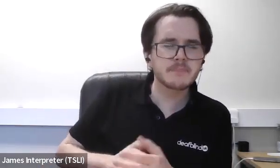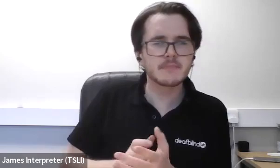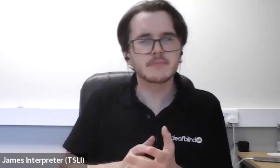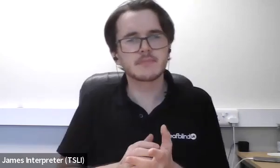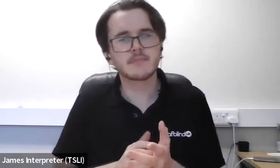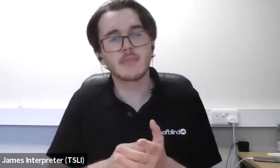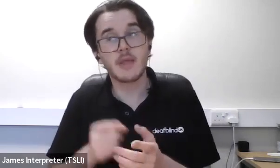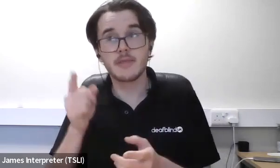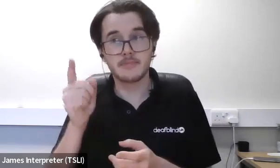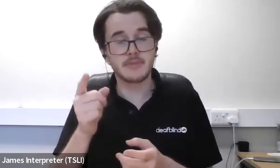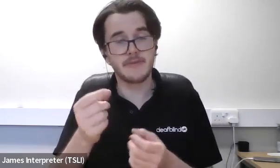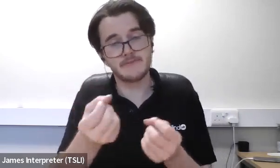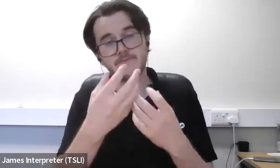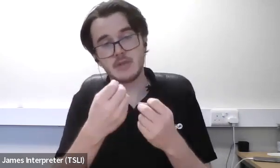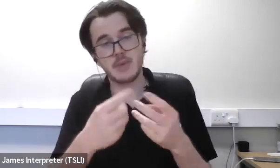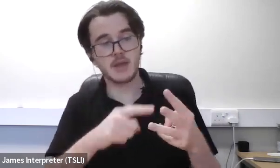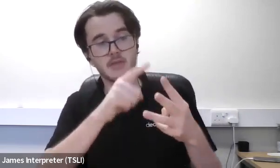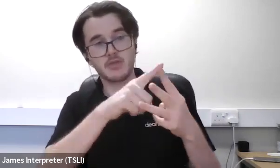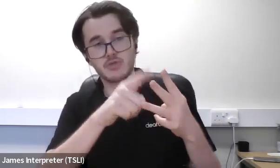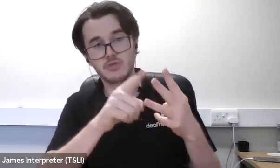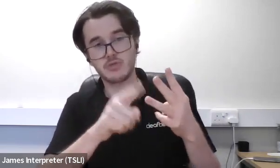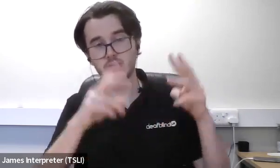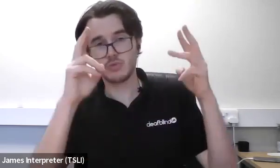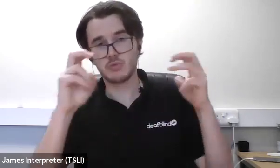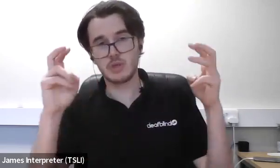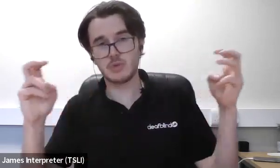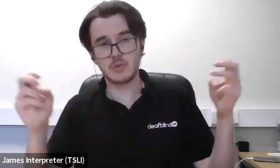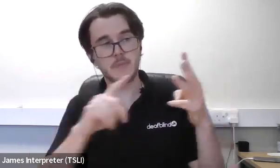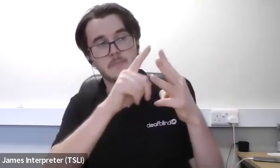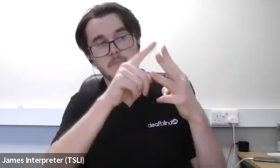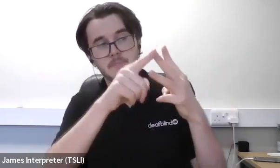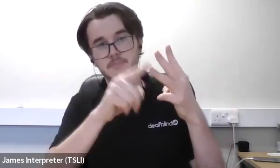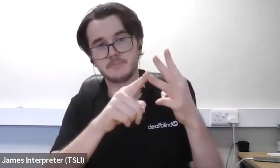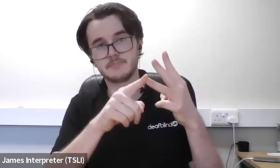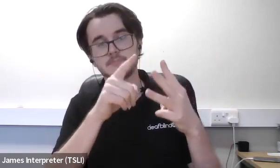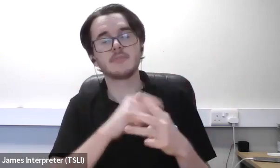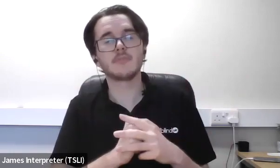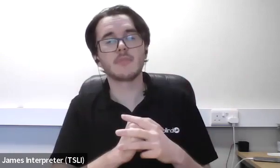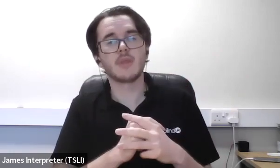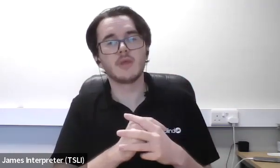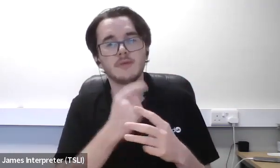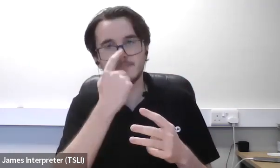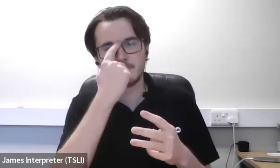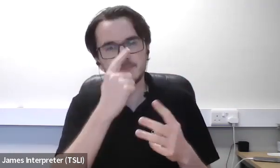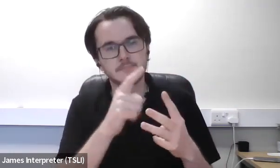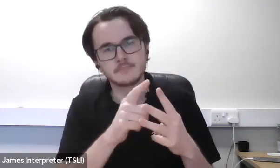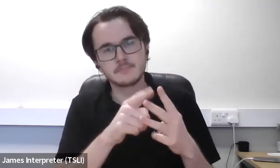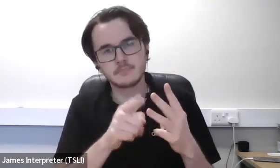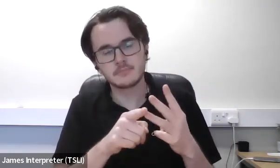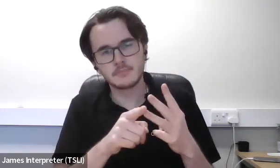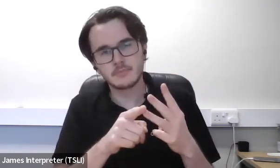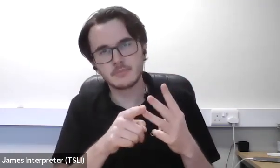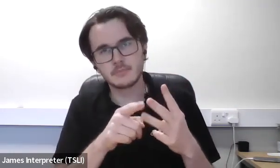From this feedback, 3 key themes kept reappearing, more than others, when discussing